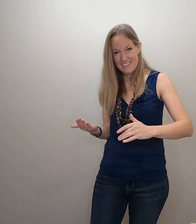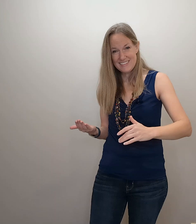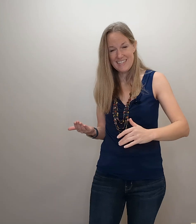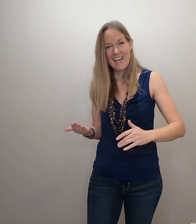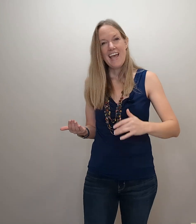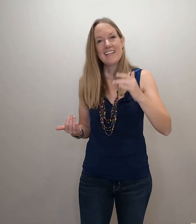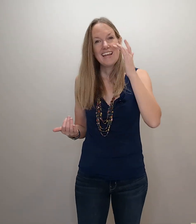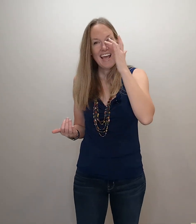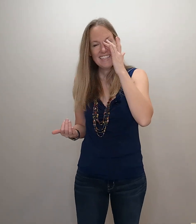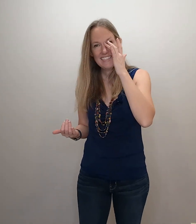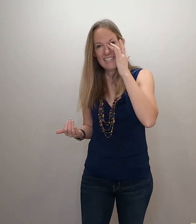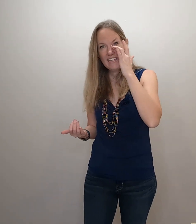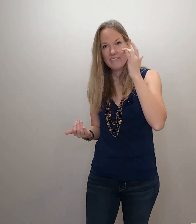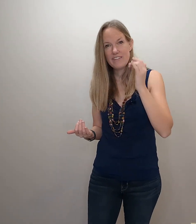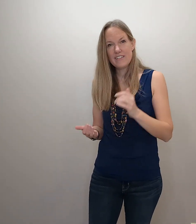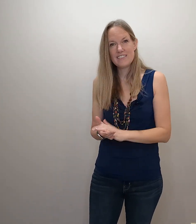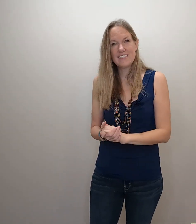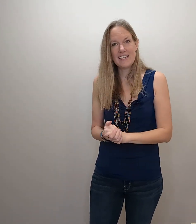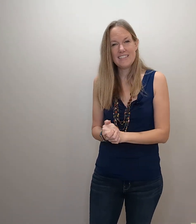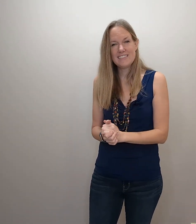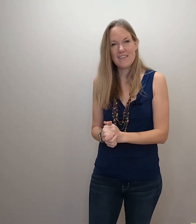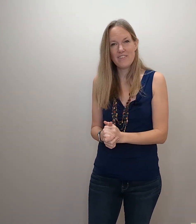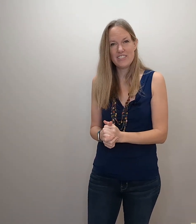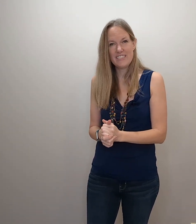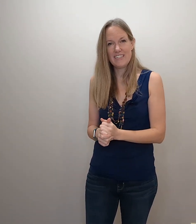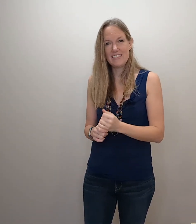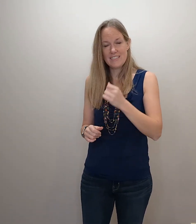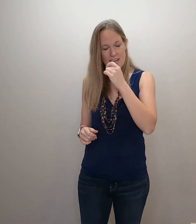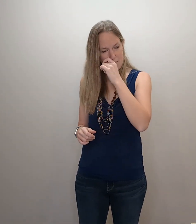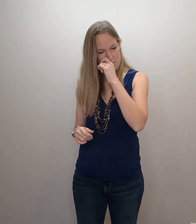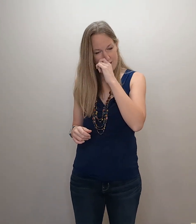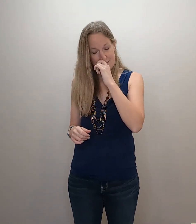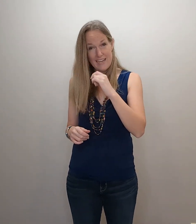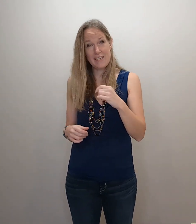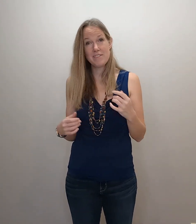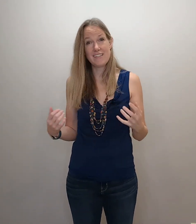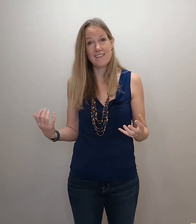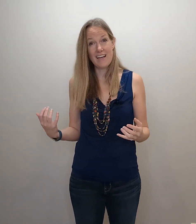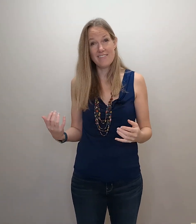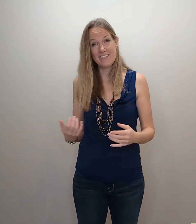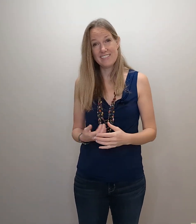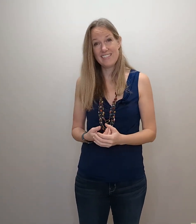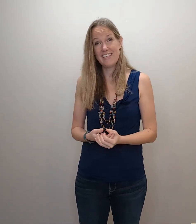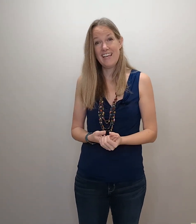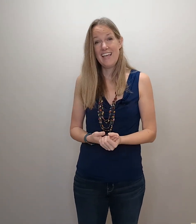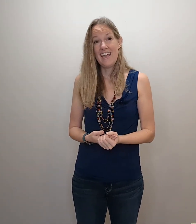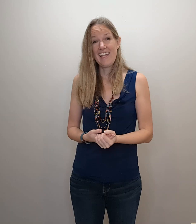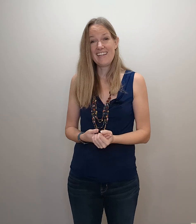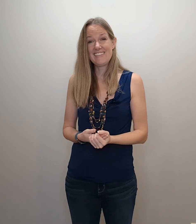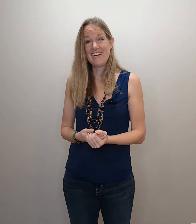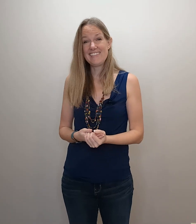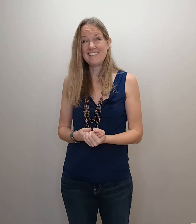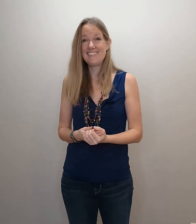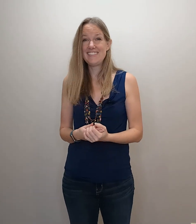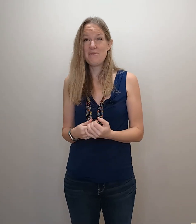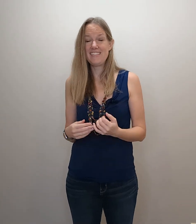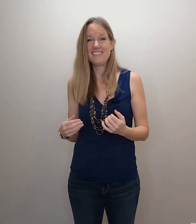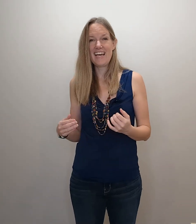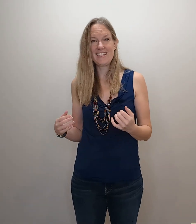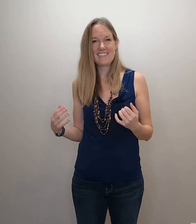twice. And then actually, if you're signing the same version as I am, it's a live version. And Cece Winans